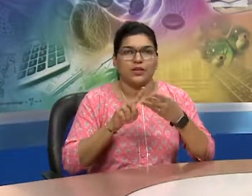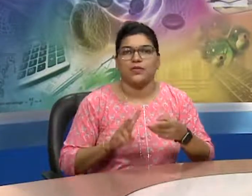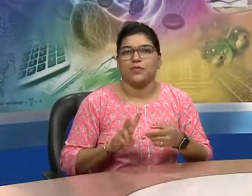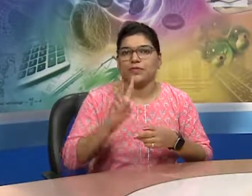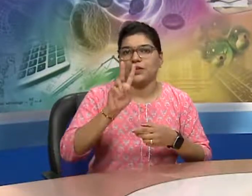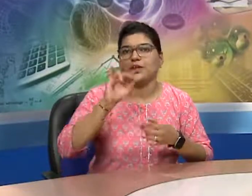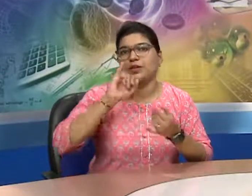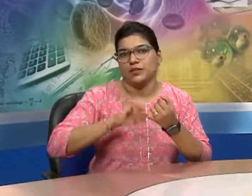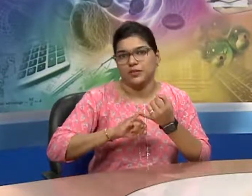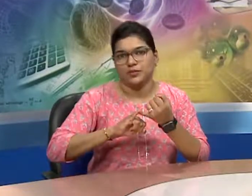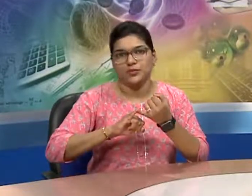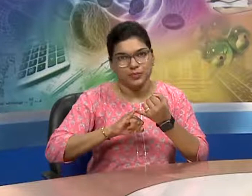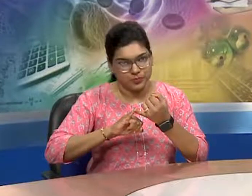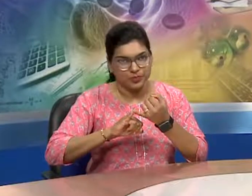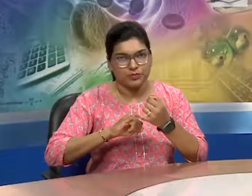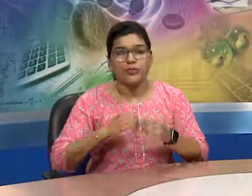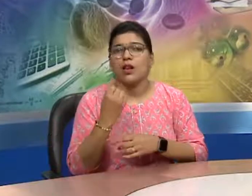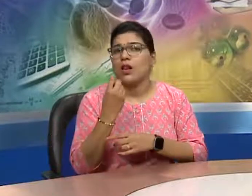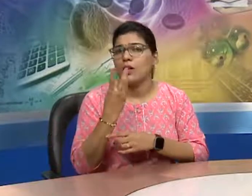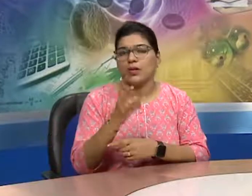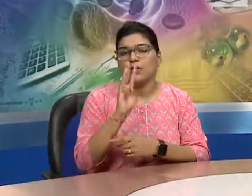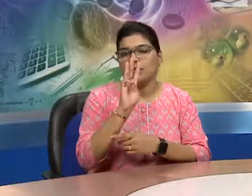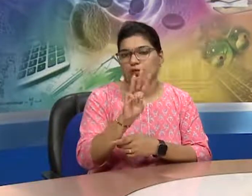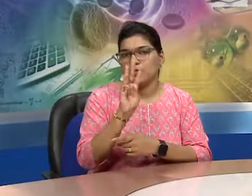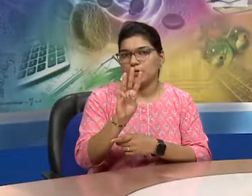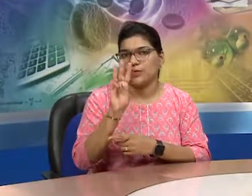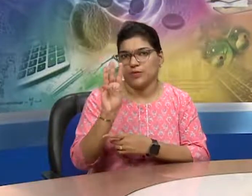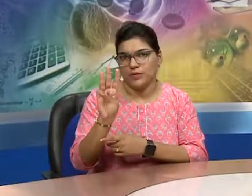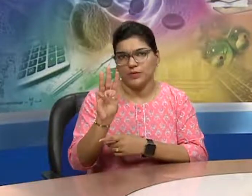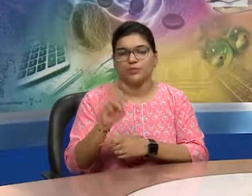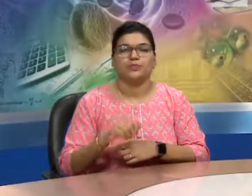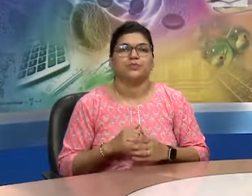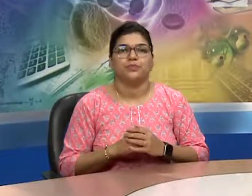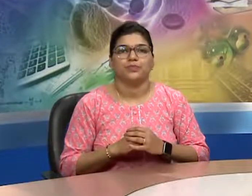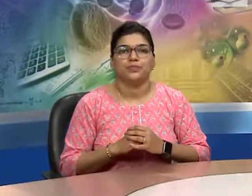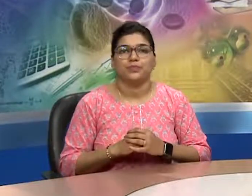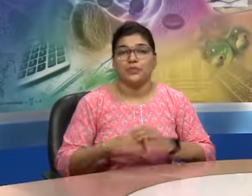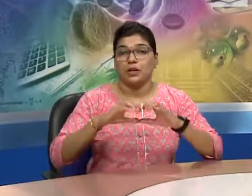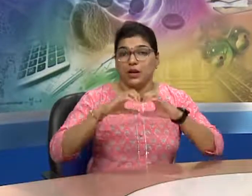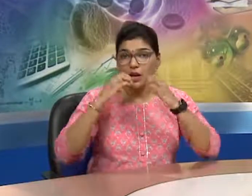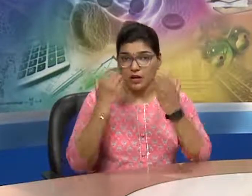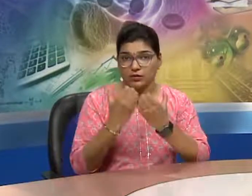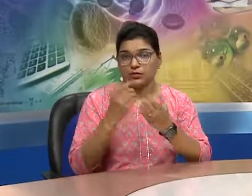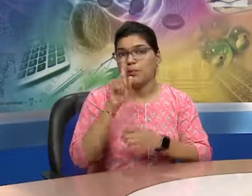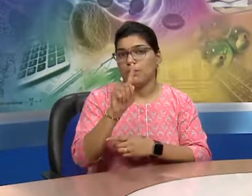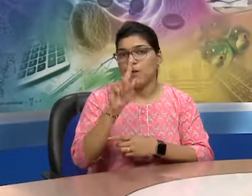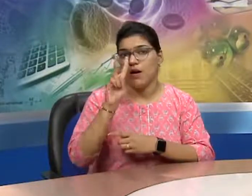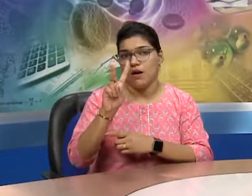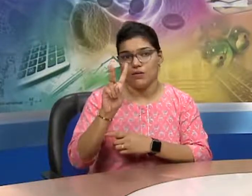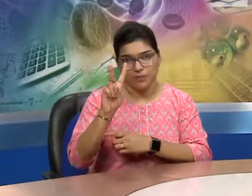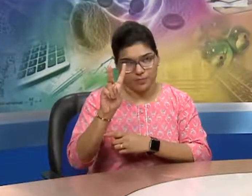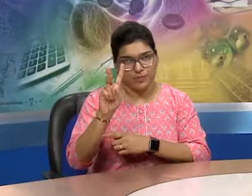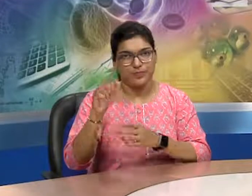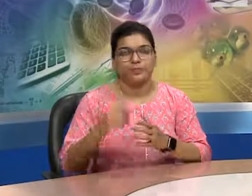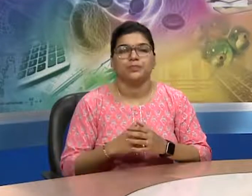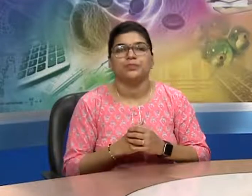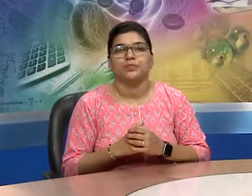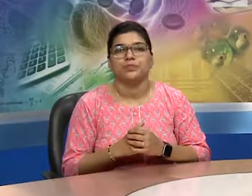Today's subject is EVS. Code number for this subject is 333. This is